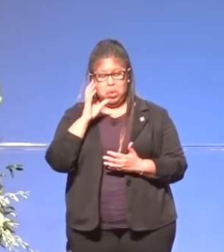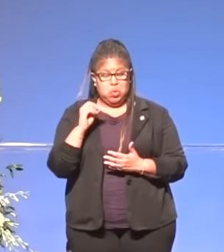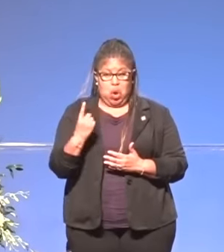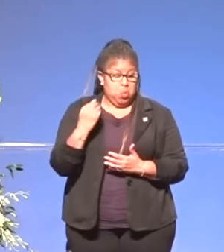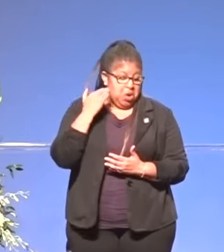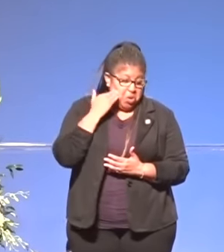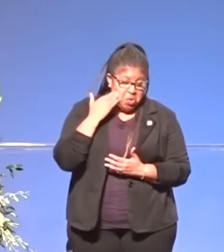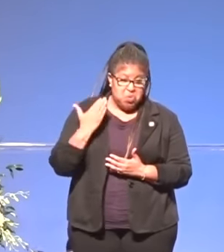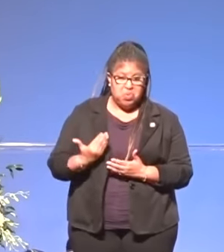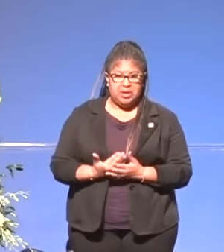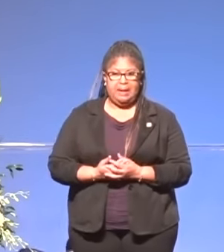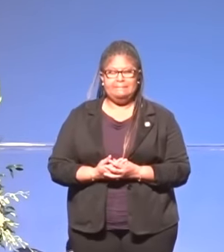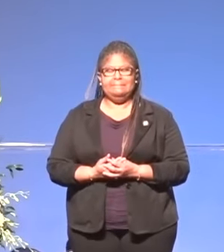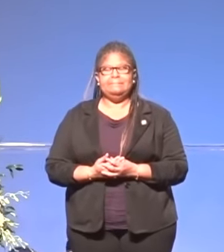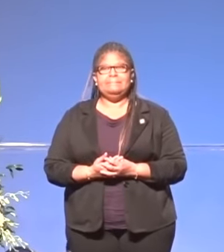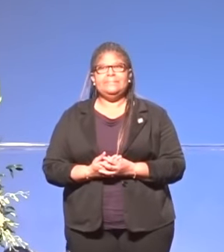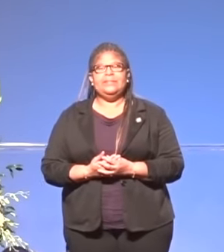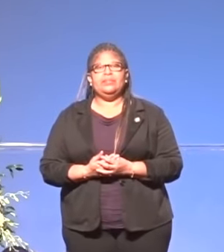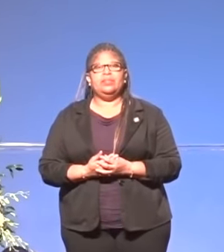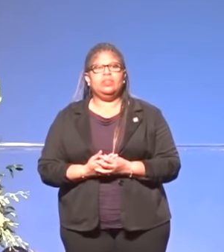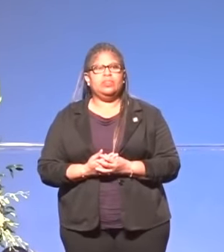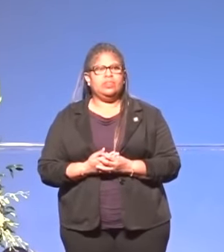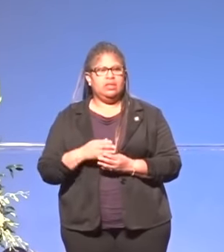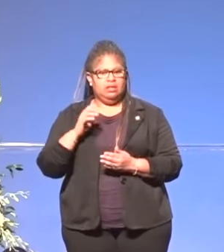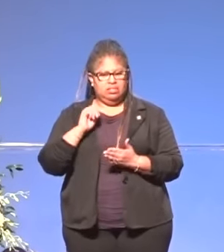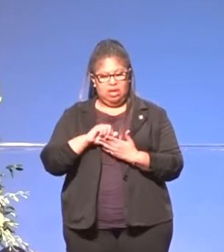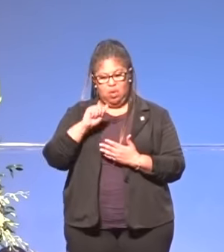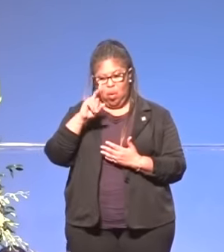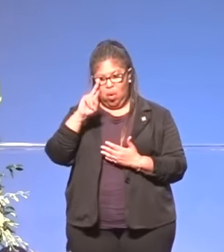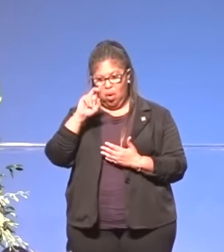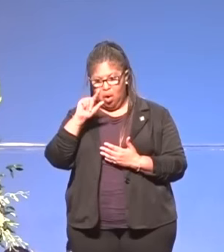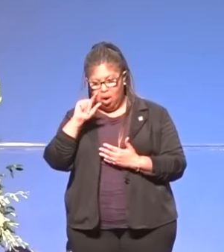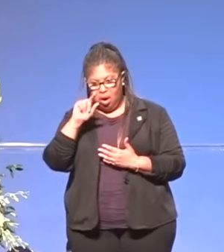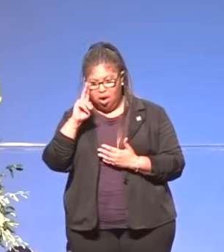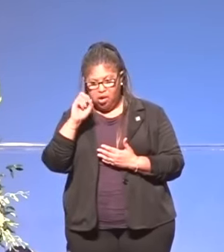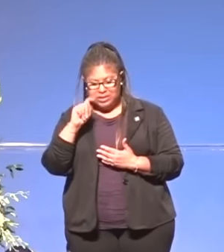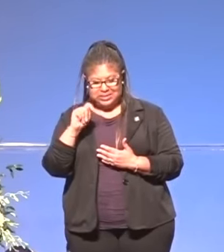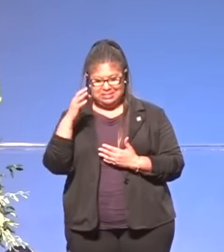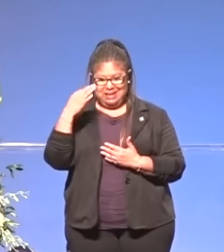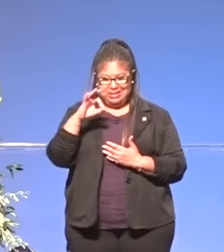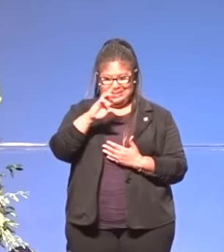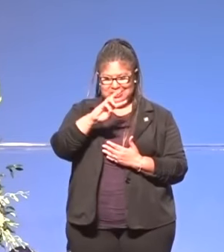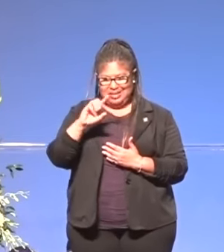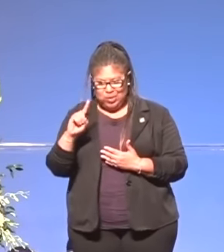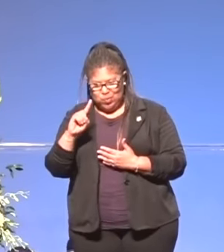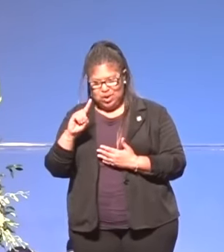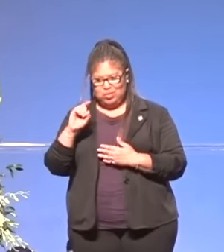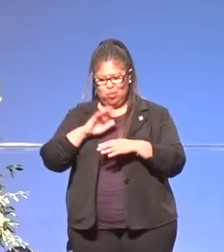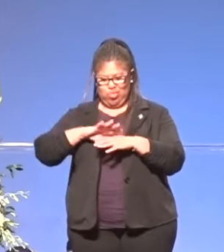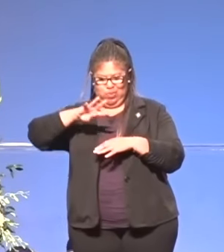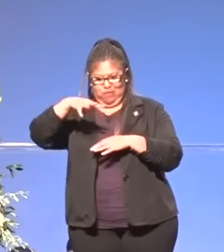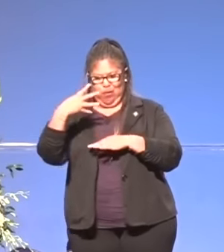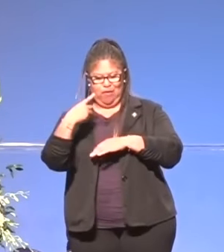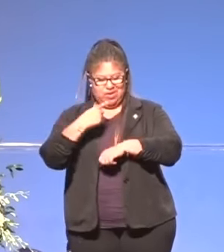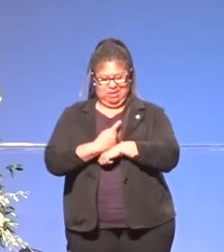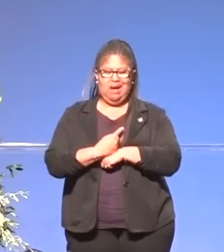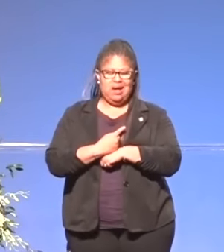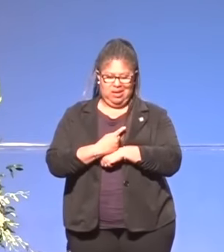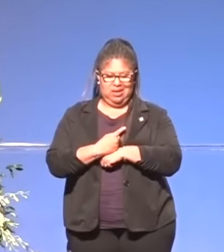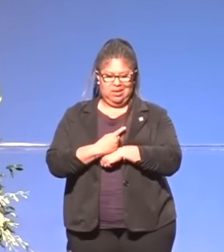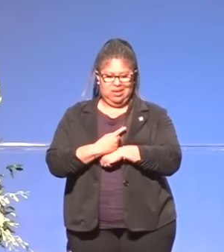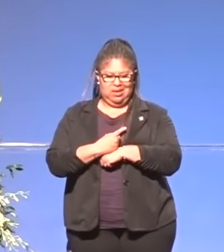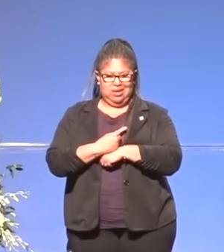one knew. in August in 1961 on the fourth day